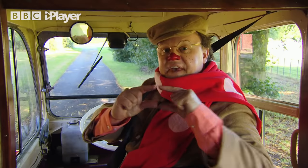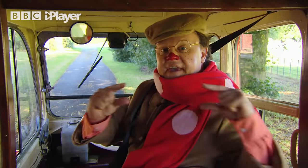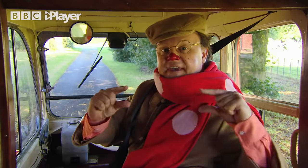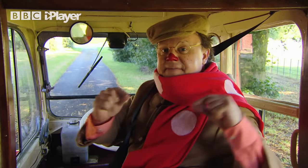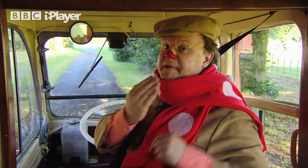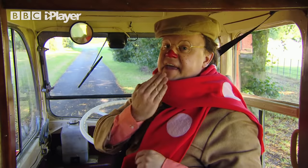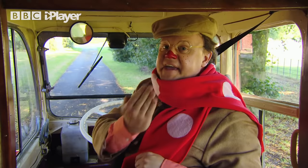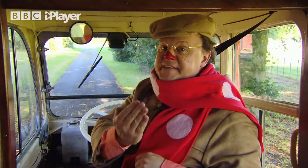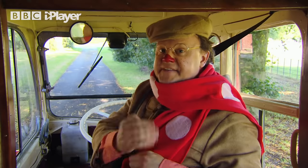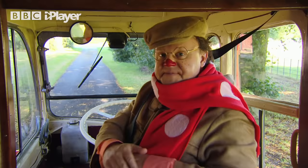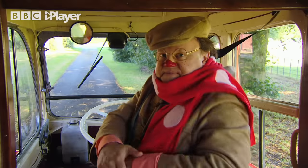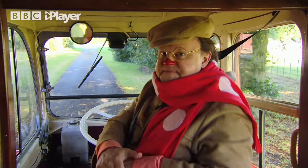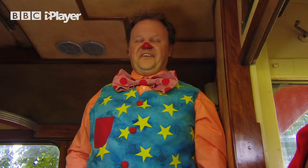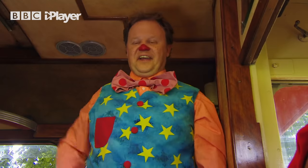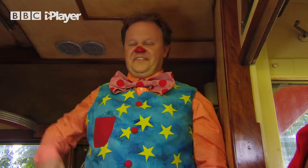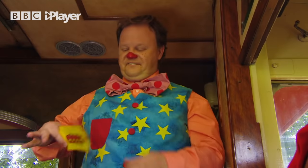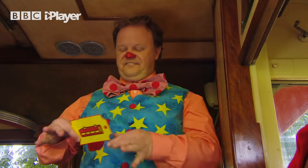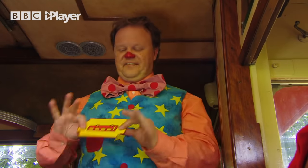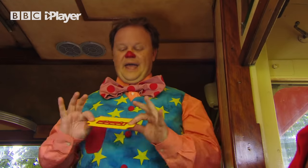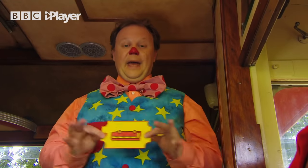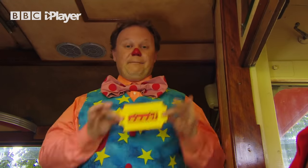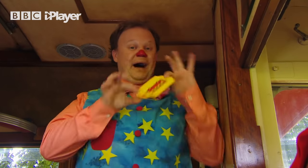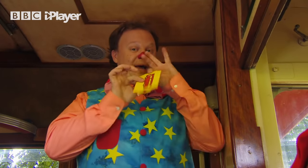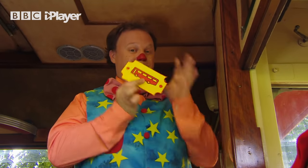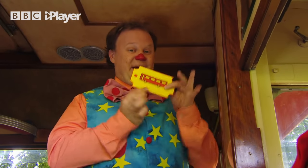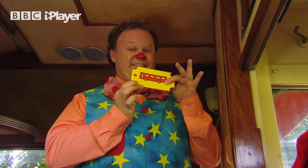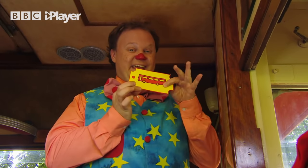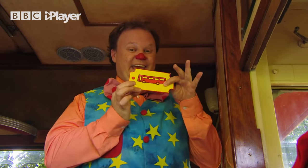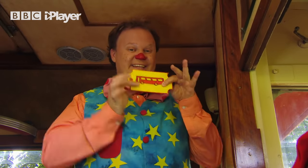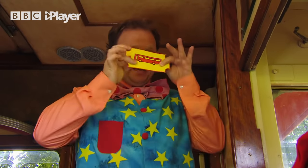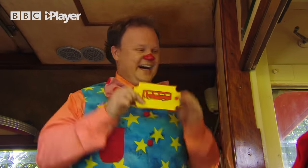tickets please sorry my bus ticket